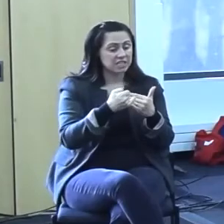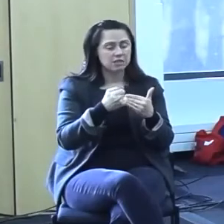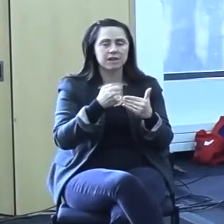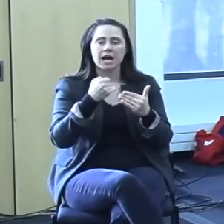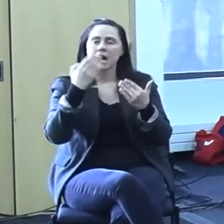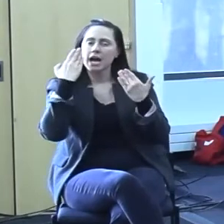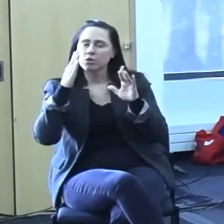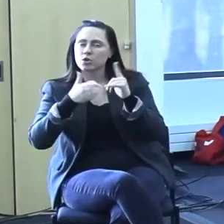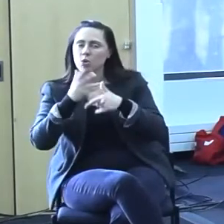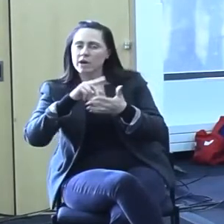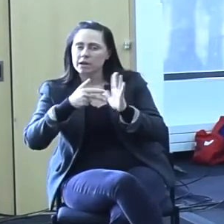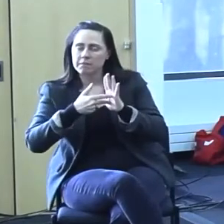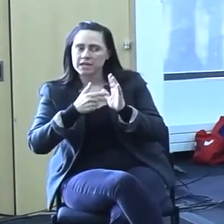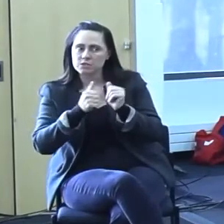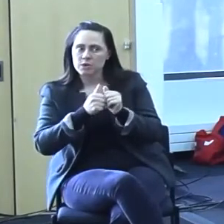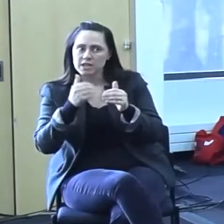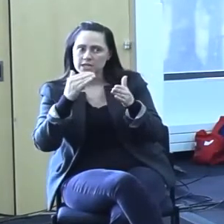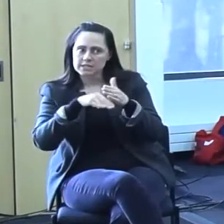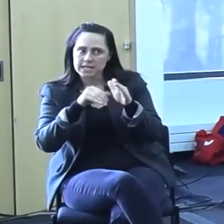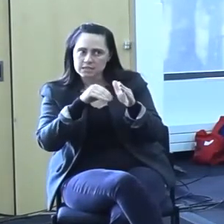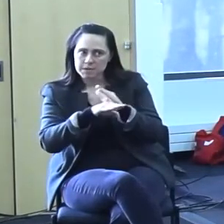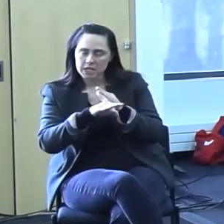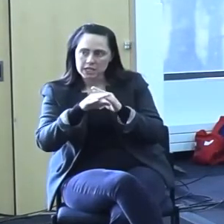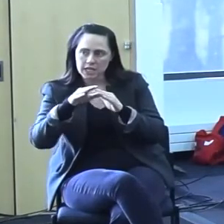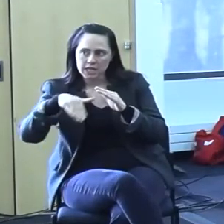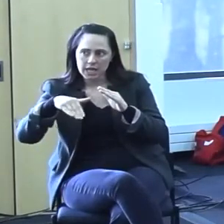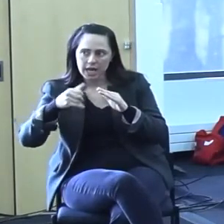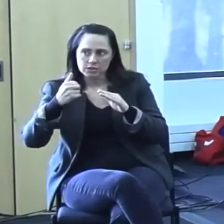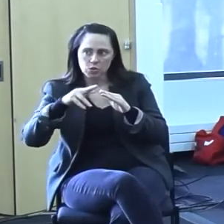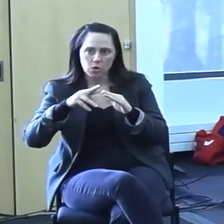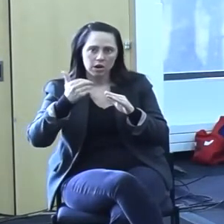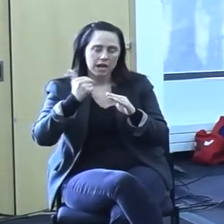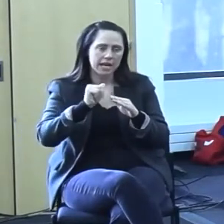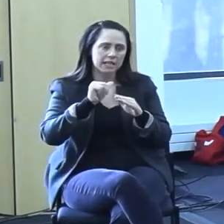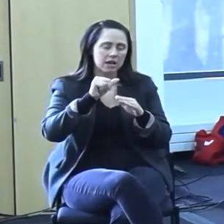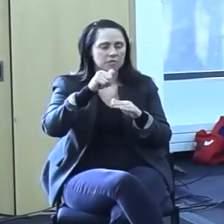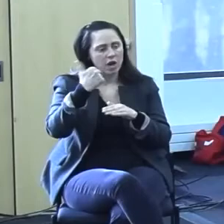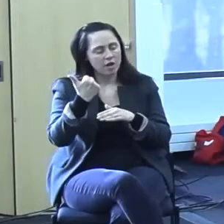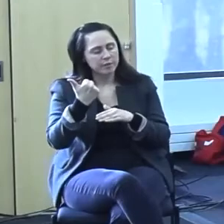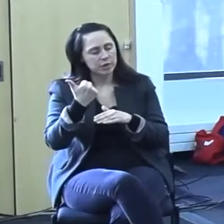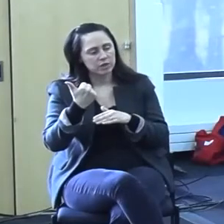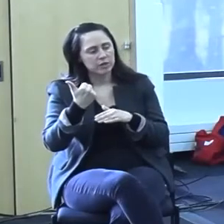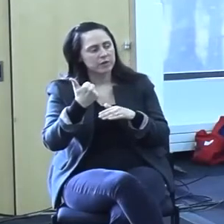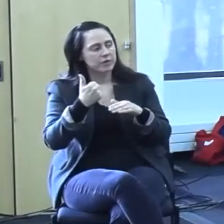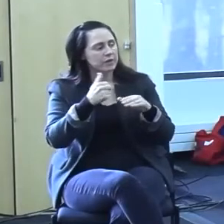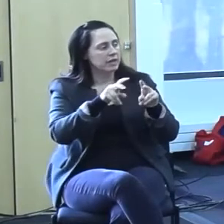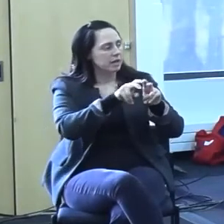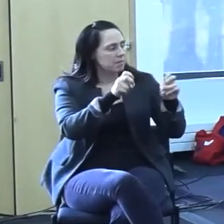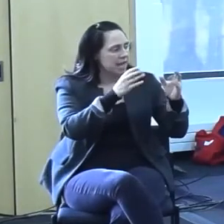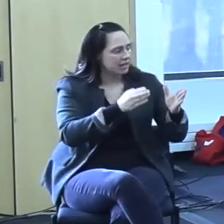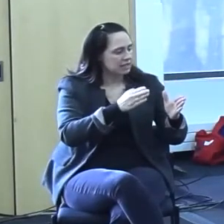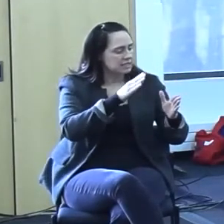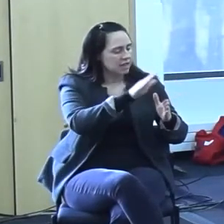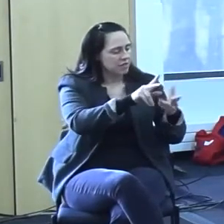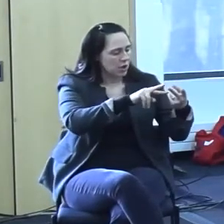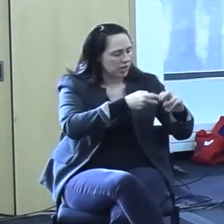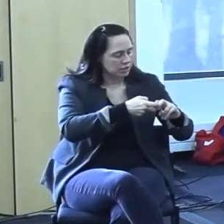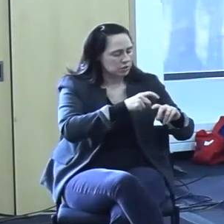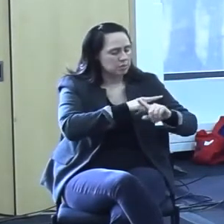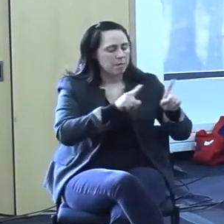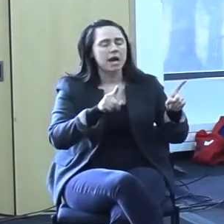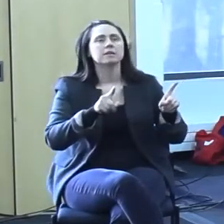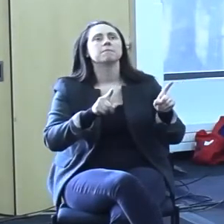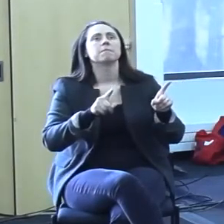in terms of accessibility yet, or any one of the other panelists' issues,